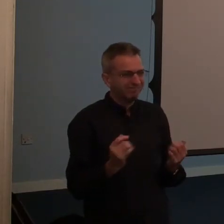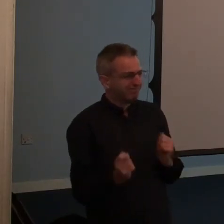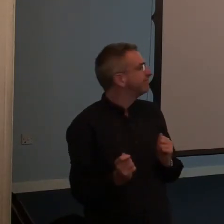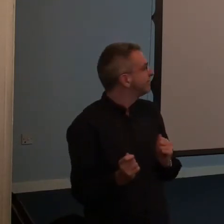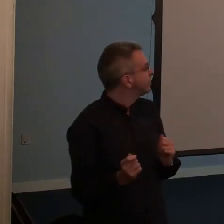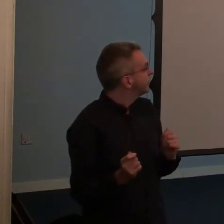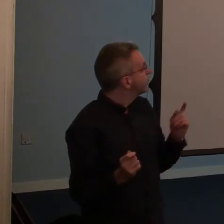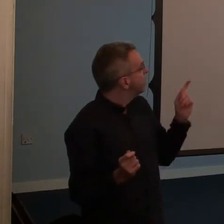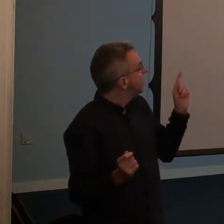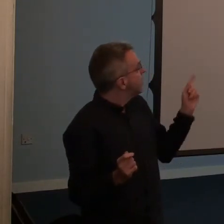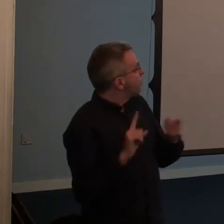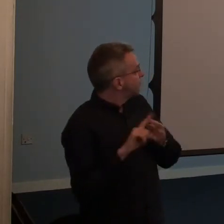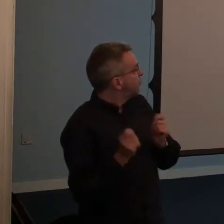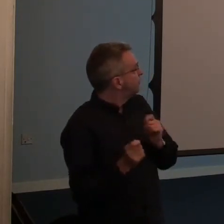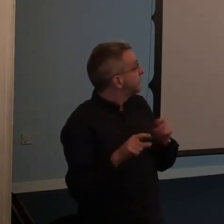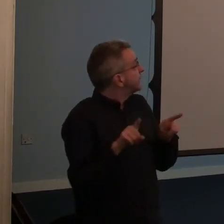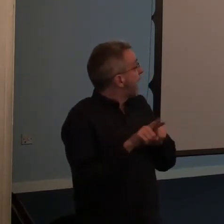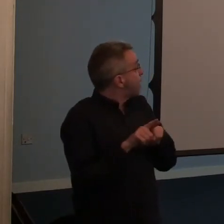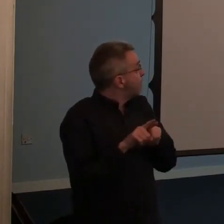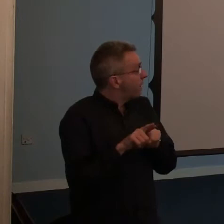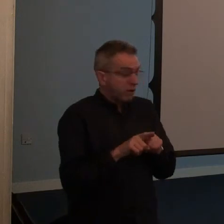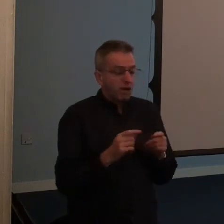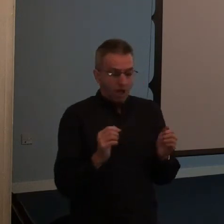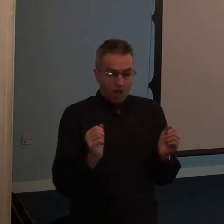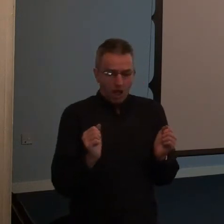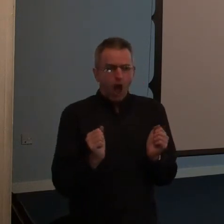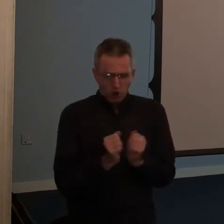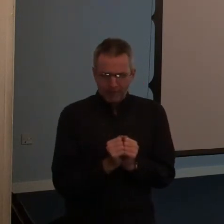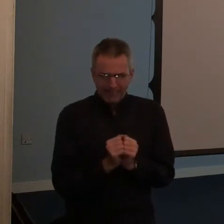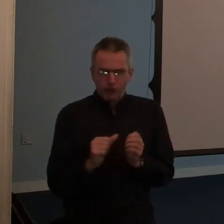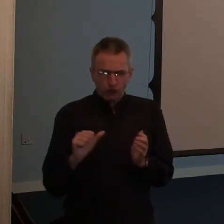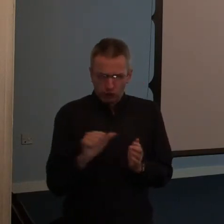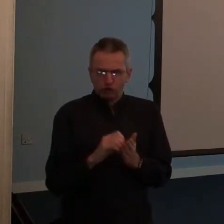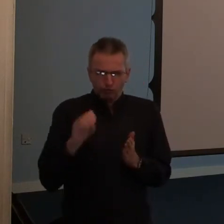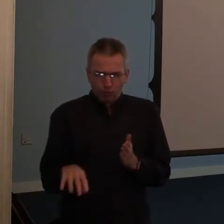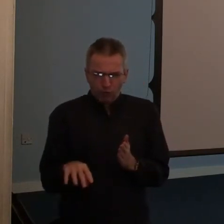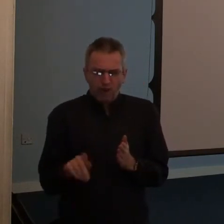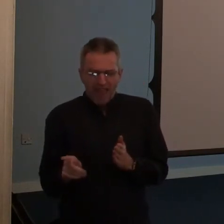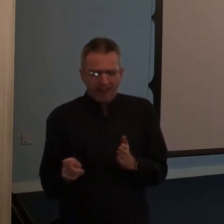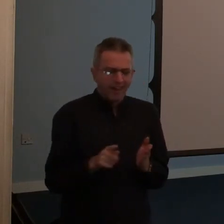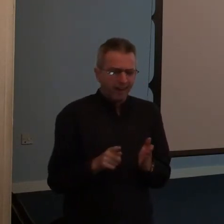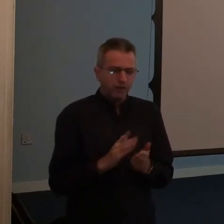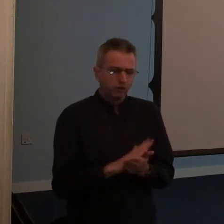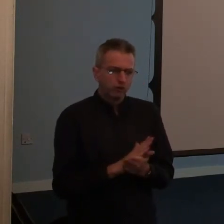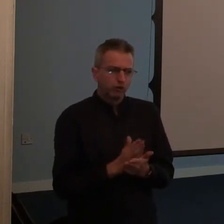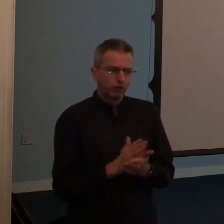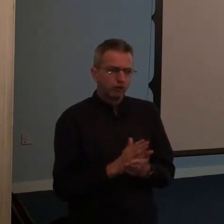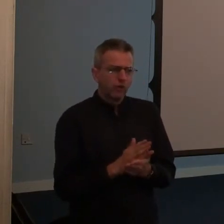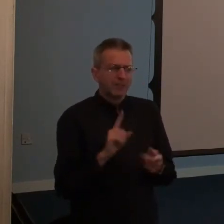they disagreed with that statement. That was 7 people, so that was a big shift. But also people who had originally said, I agree that deaf genes should be removed, and